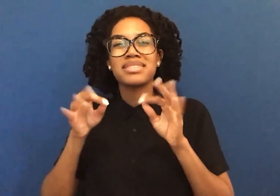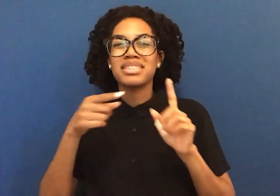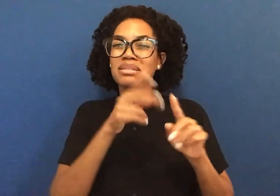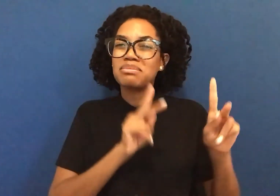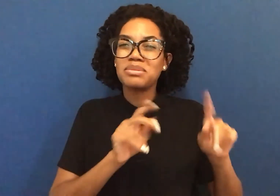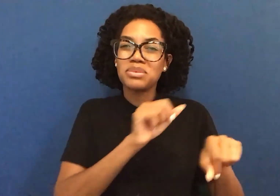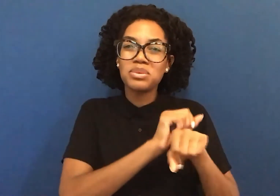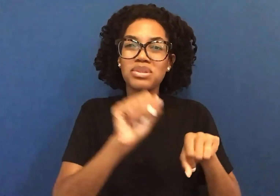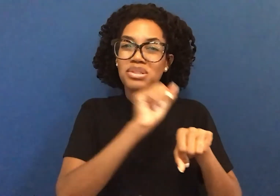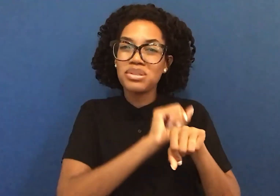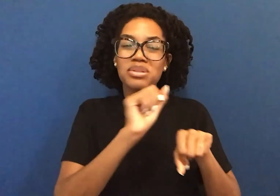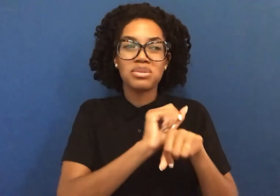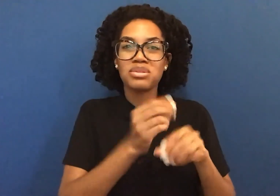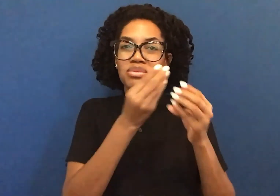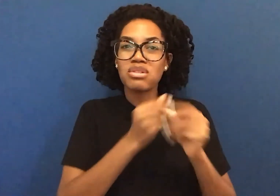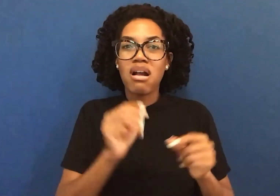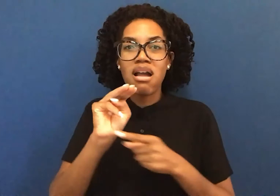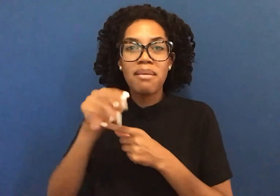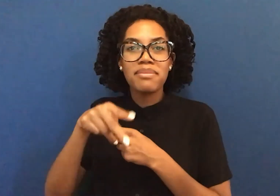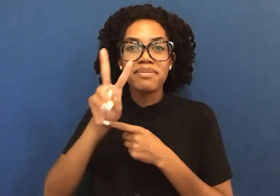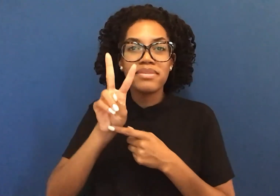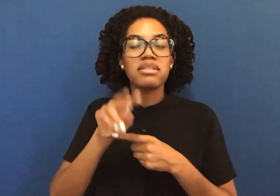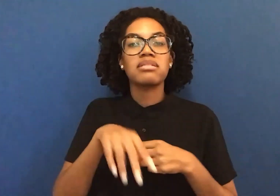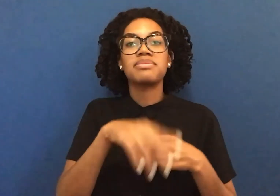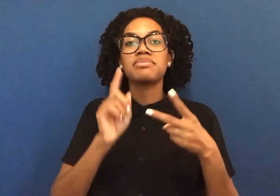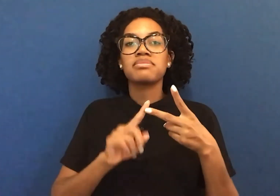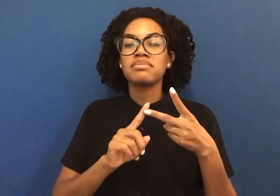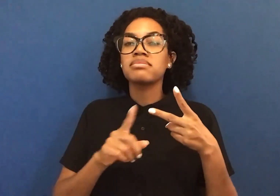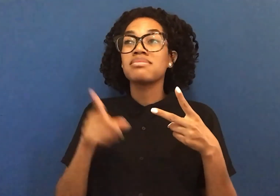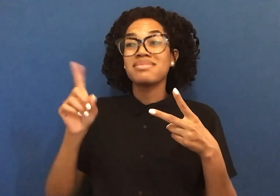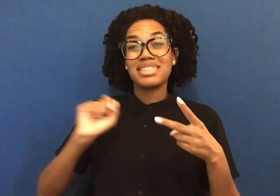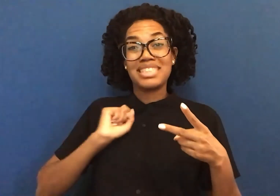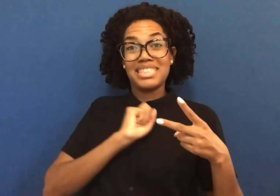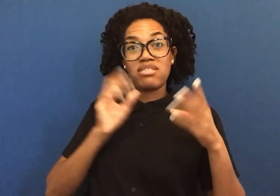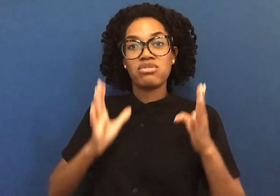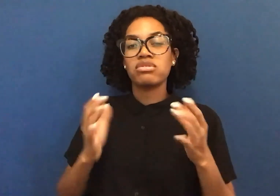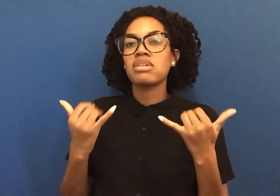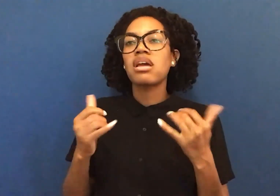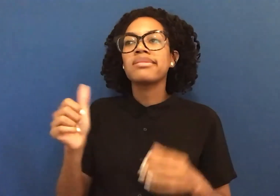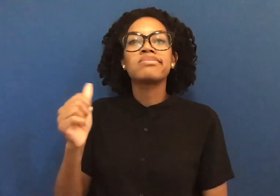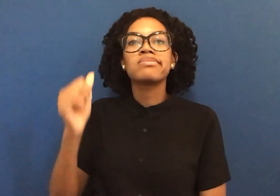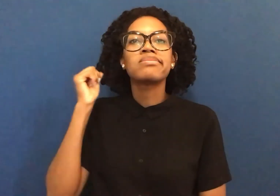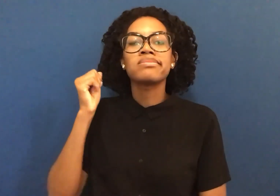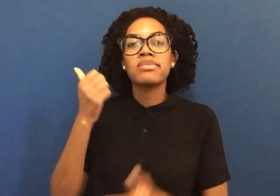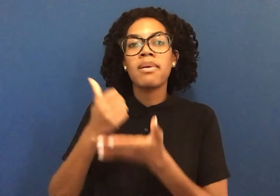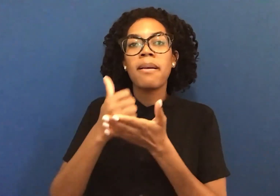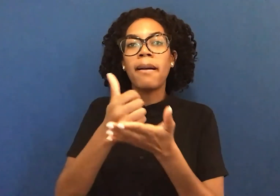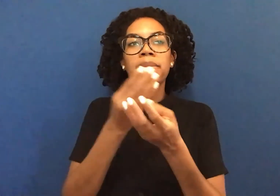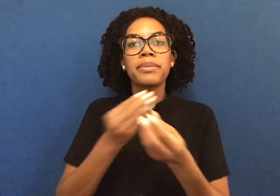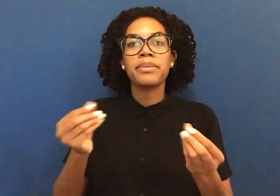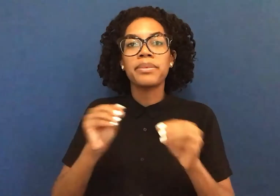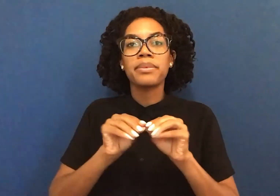on this, and how many senators are unwilling right now to do what's necessary to end this outbreak. AIDS United